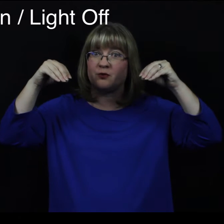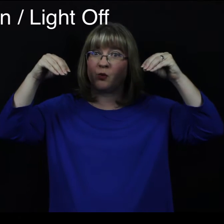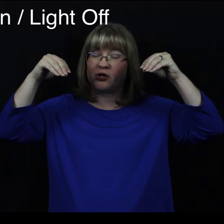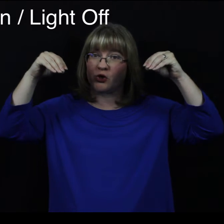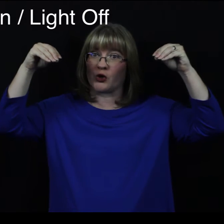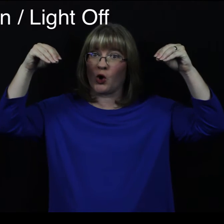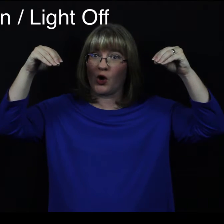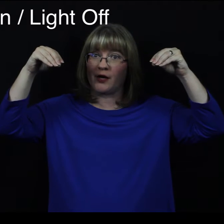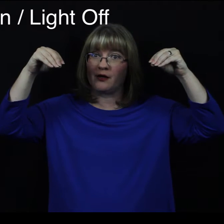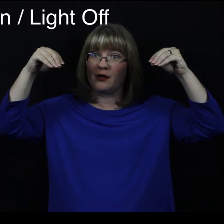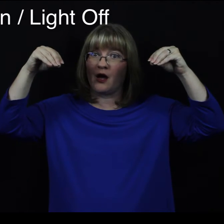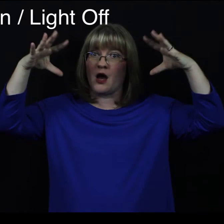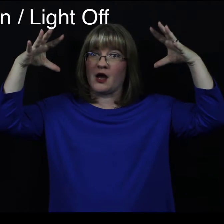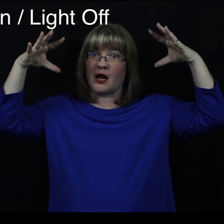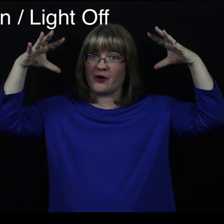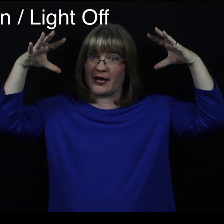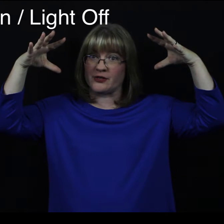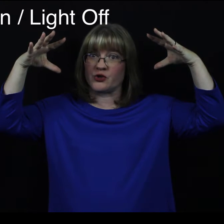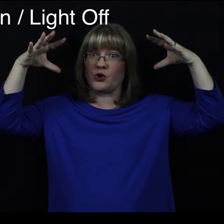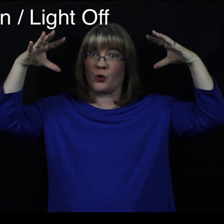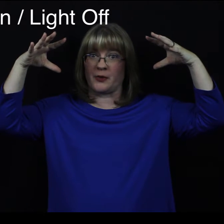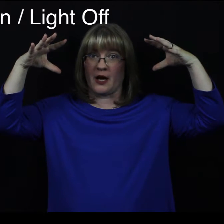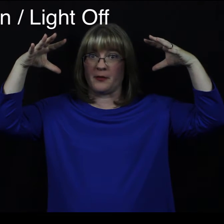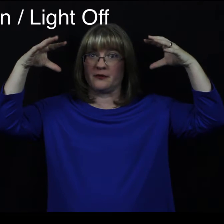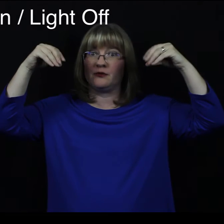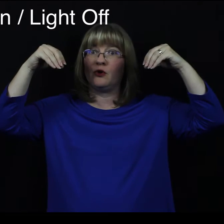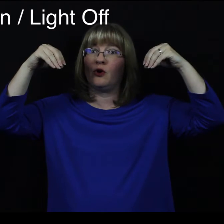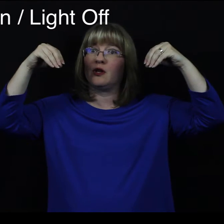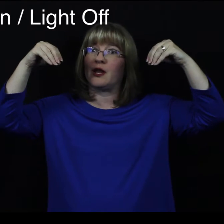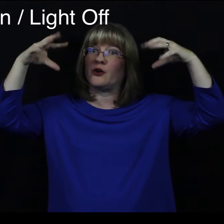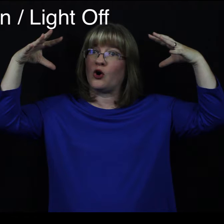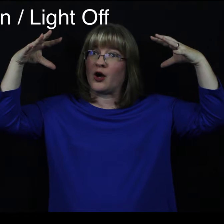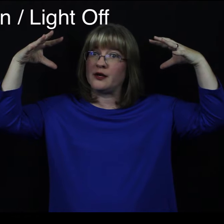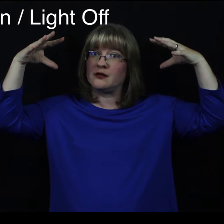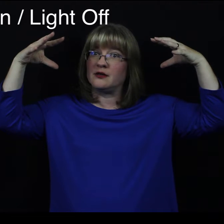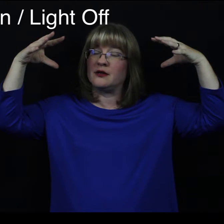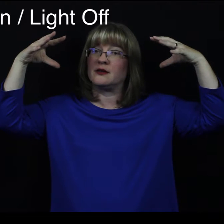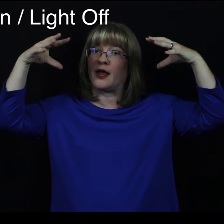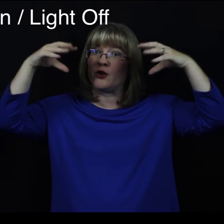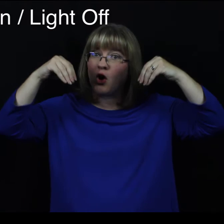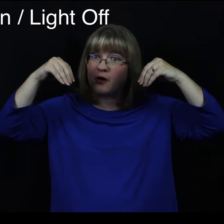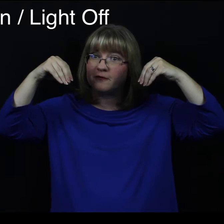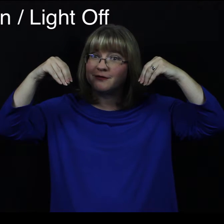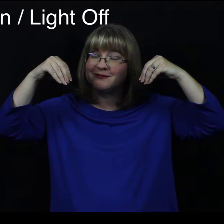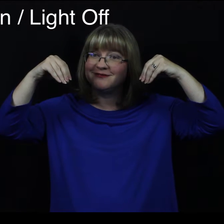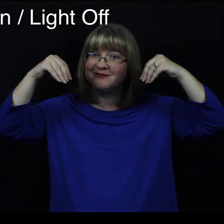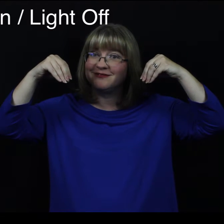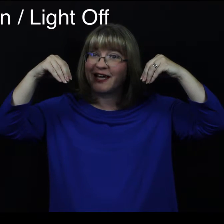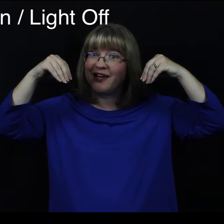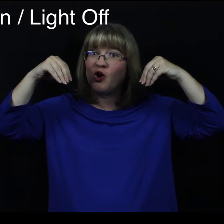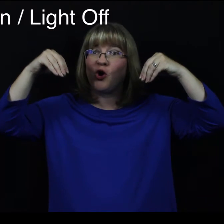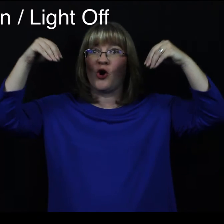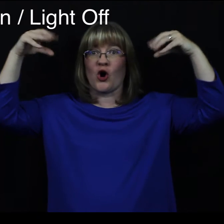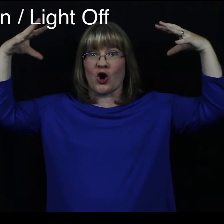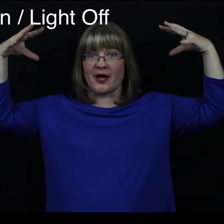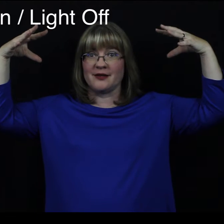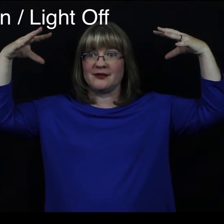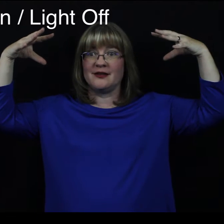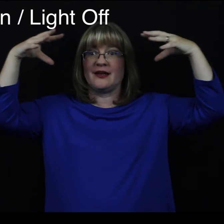we want to turn it on, our hands are going to open up. Light on, light off. Okay? On